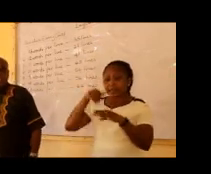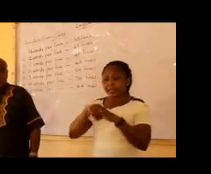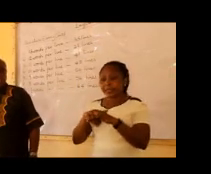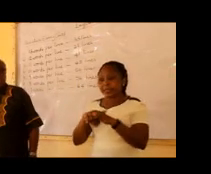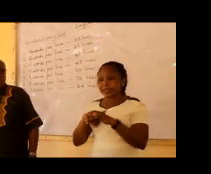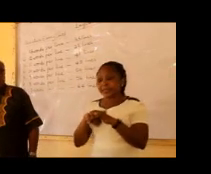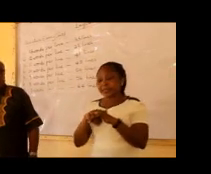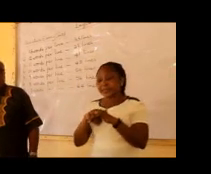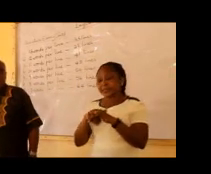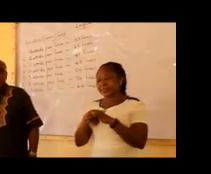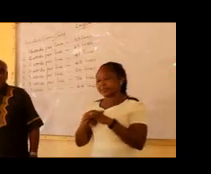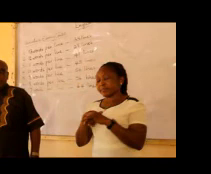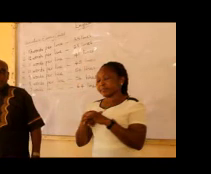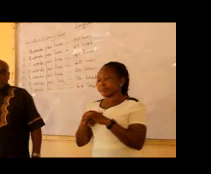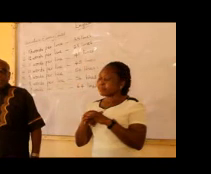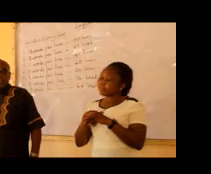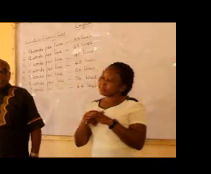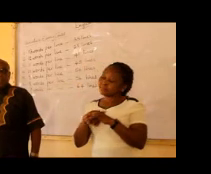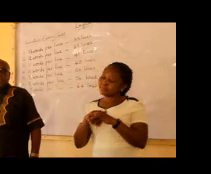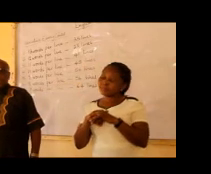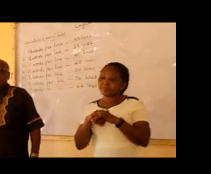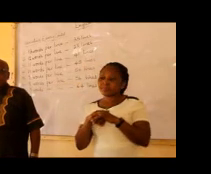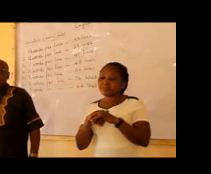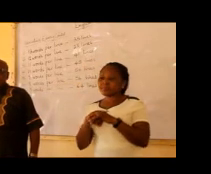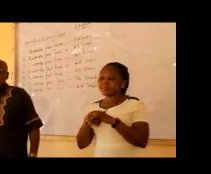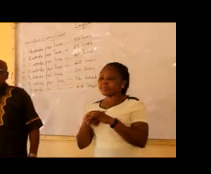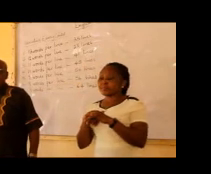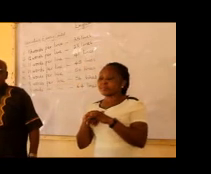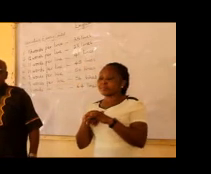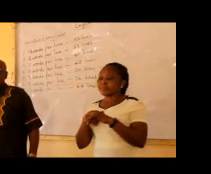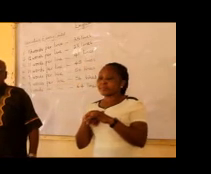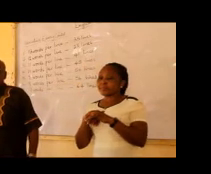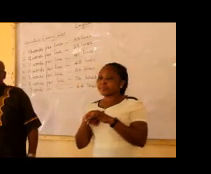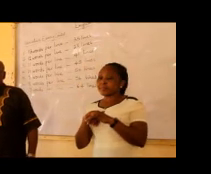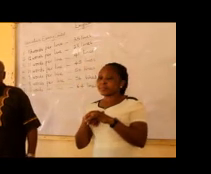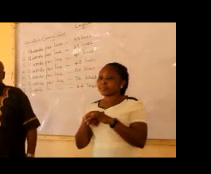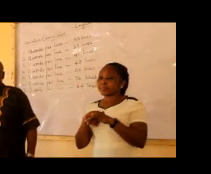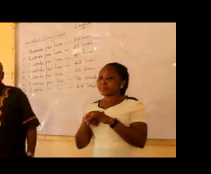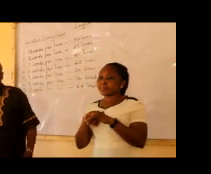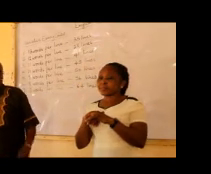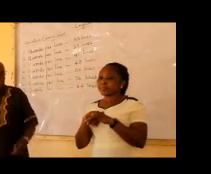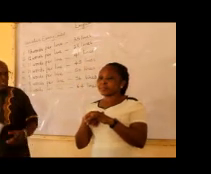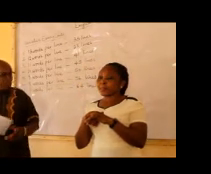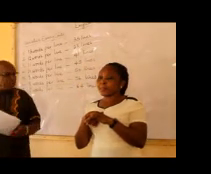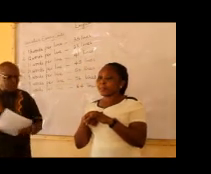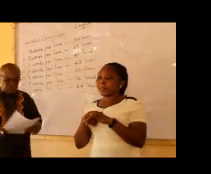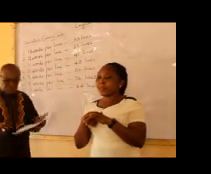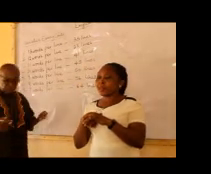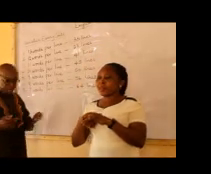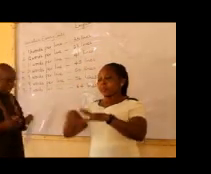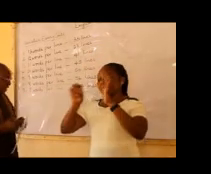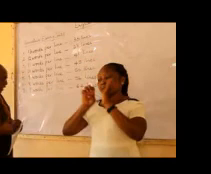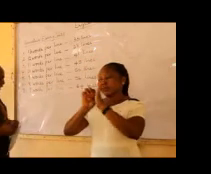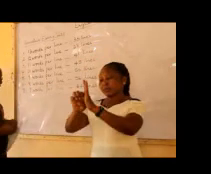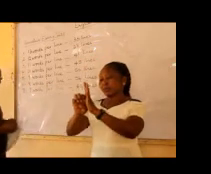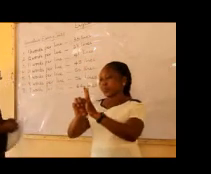a stitch in time saves 9, assuming